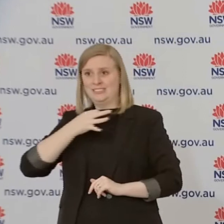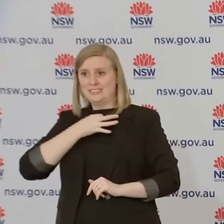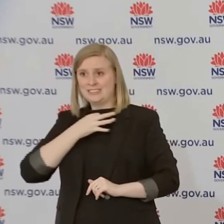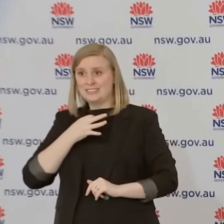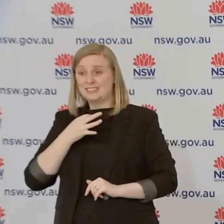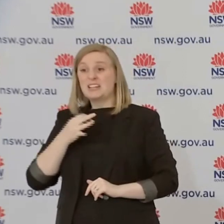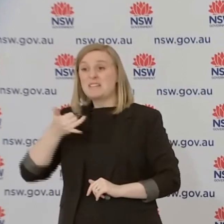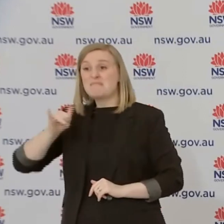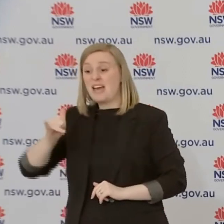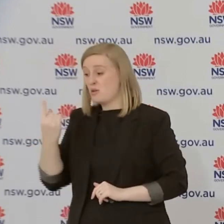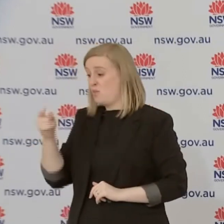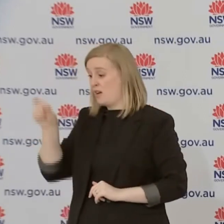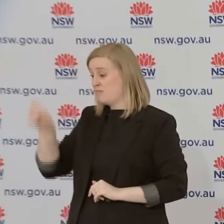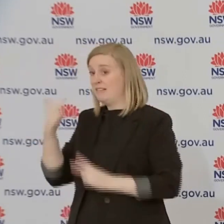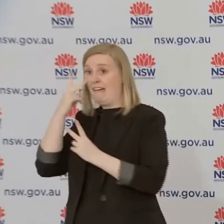in those birthing units.